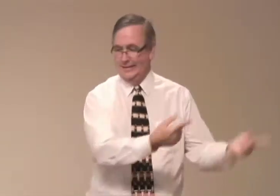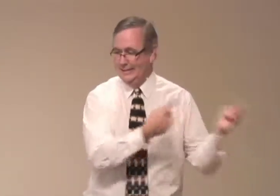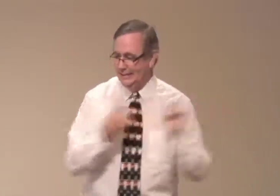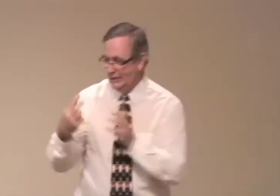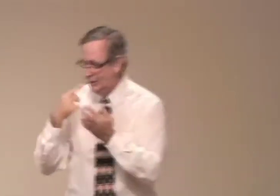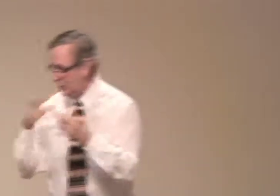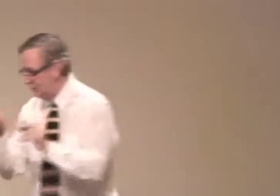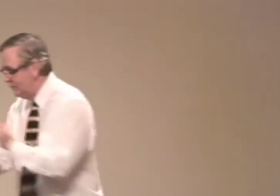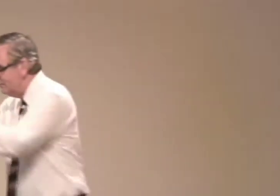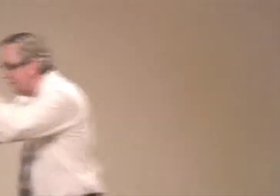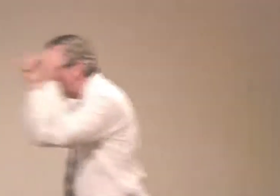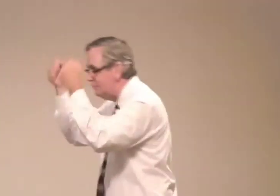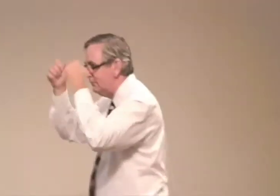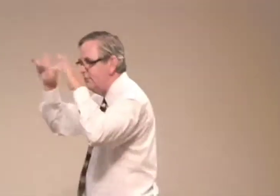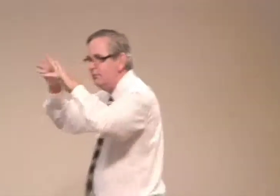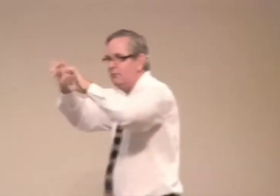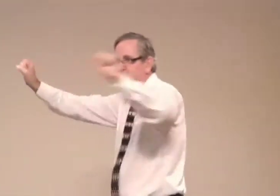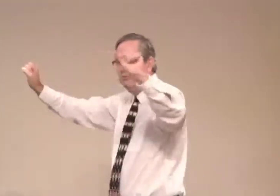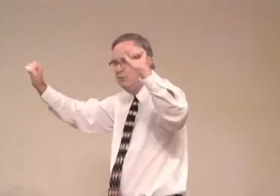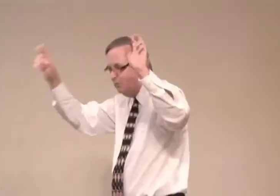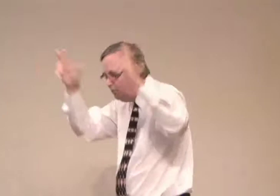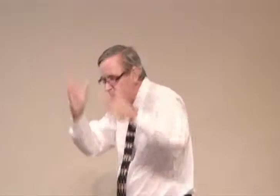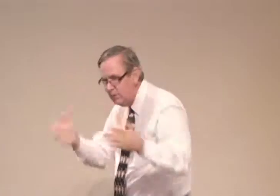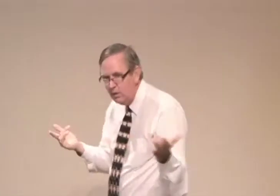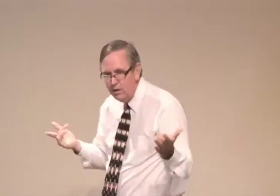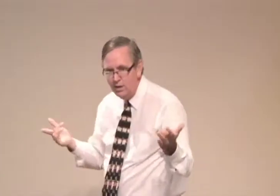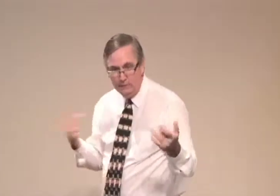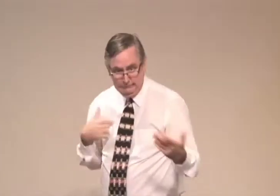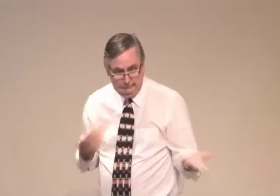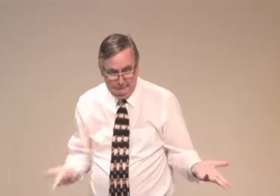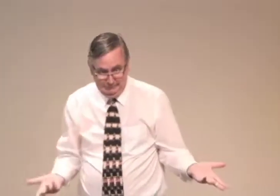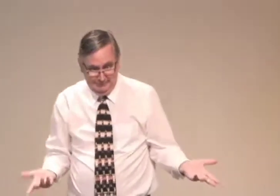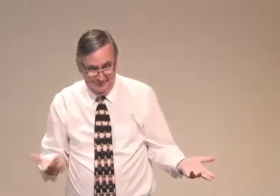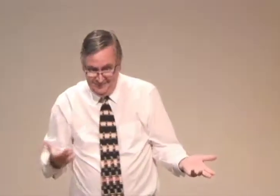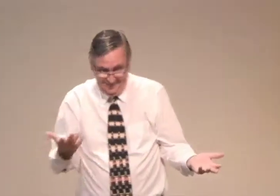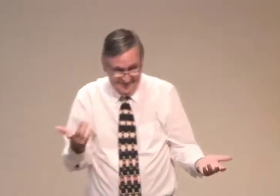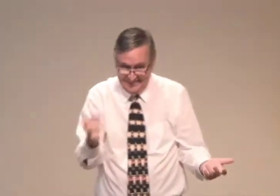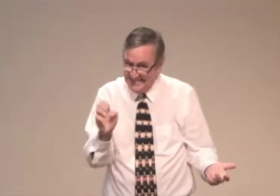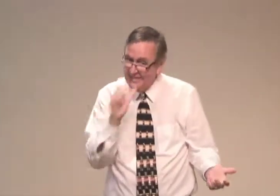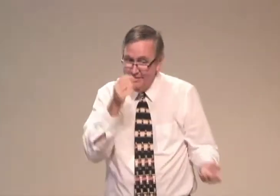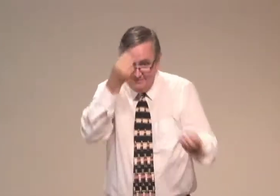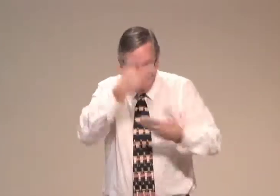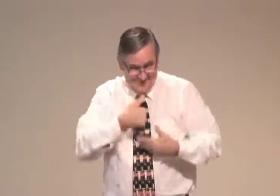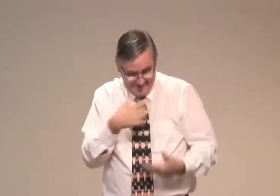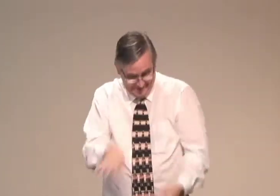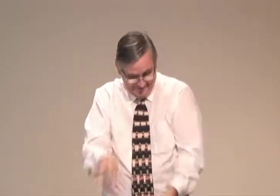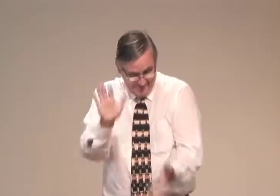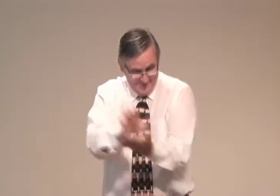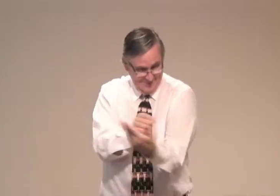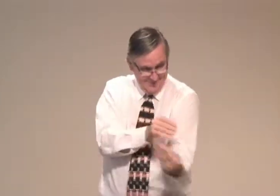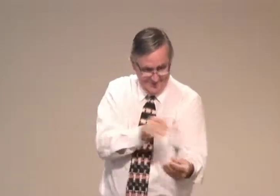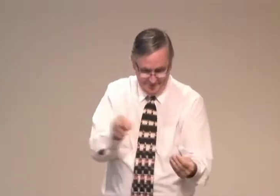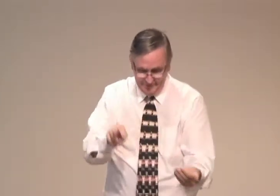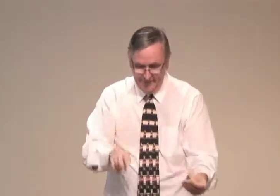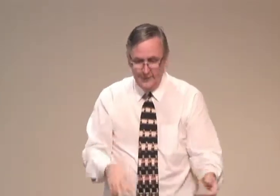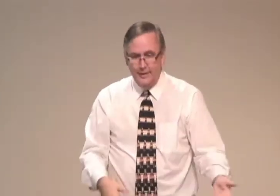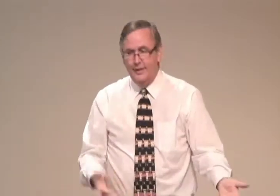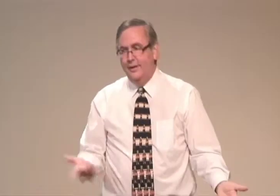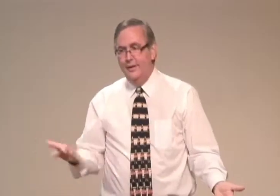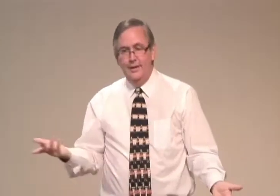I said, all right. While I went back to the roof, everything was gone. Everything was gone. He took it all. He didn't even tell me he was leaving.